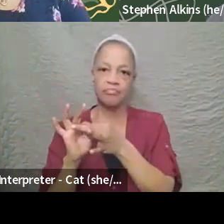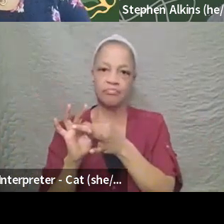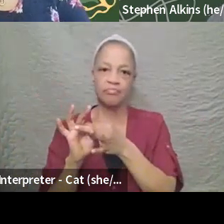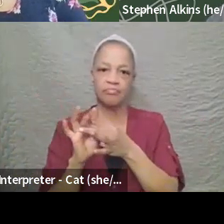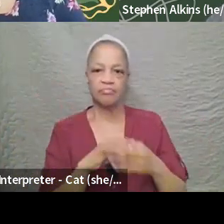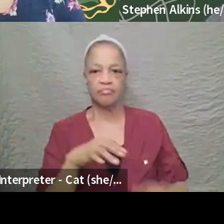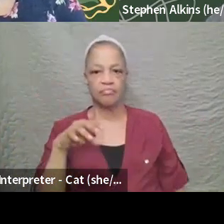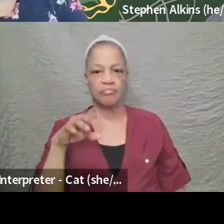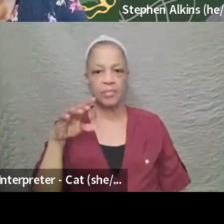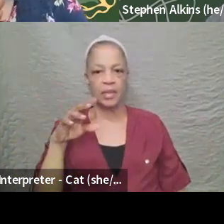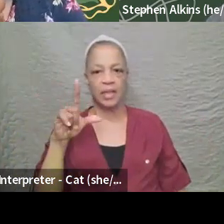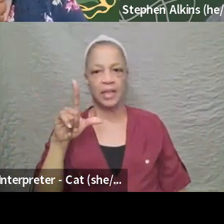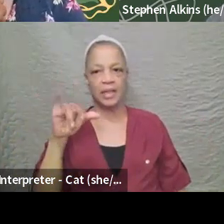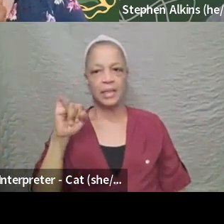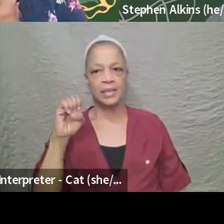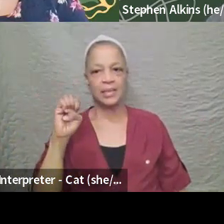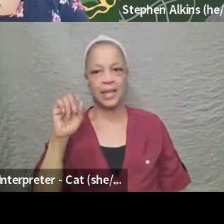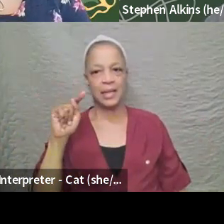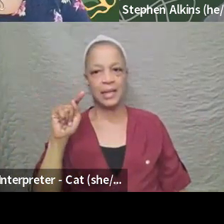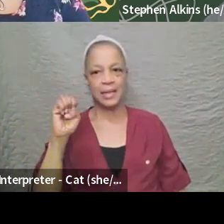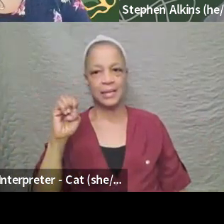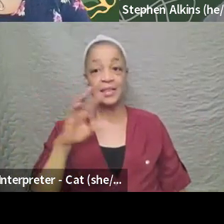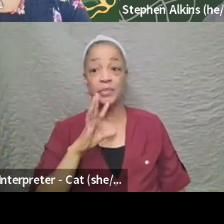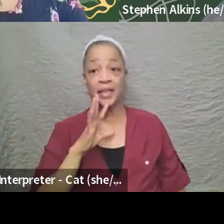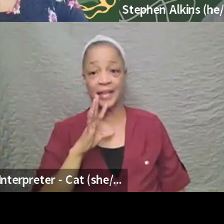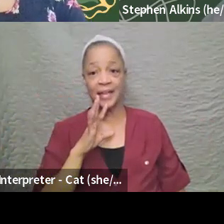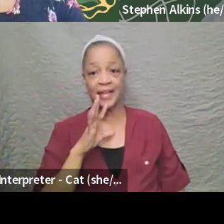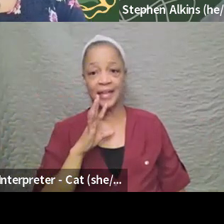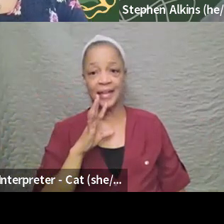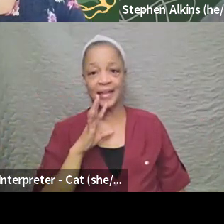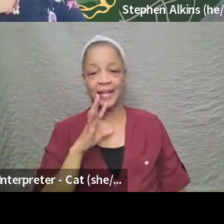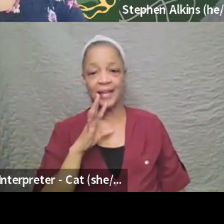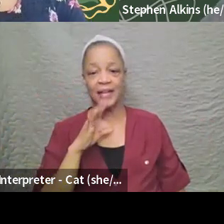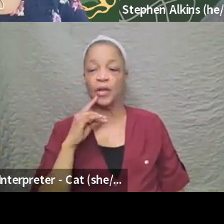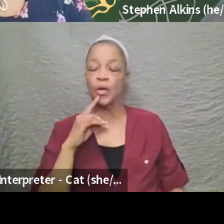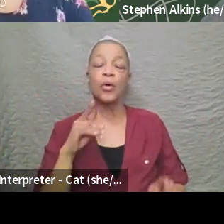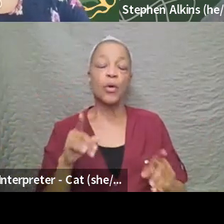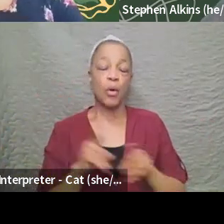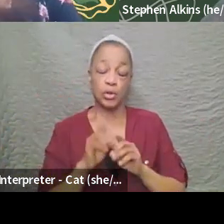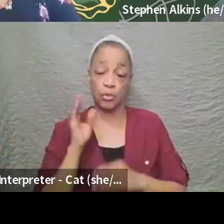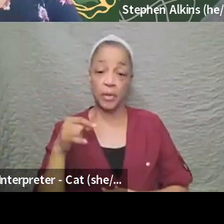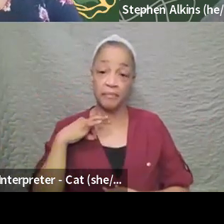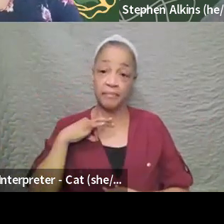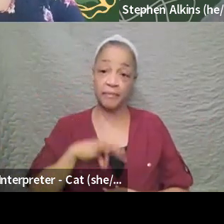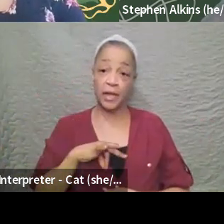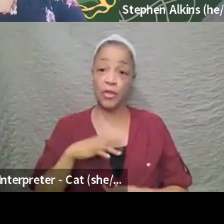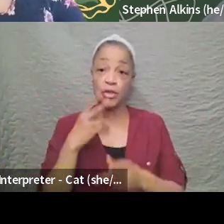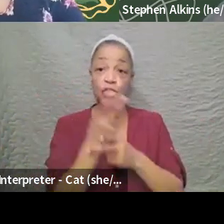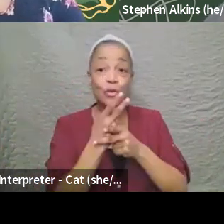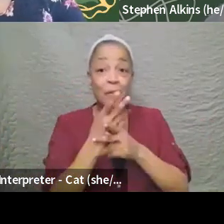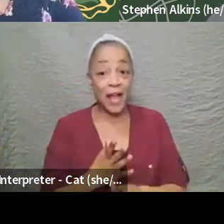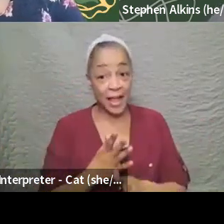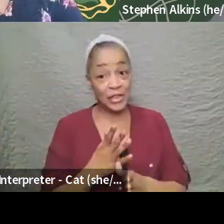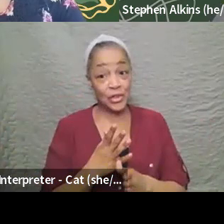add, this is Lisette speaking, I would say it also behooves the supervisors of